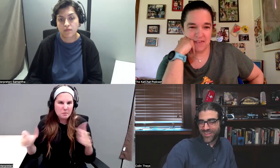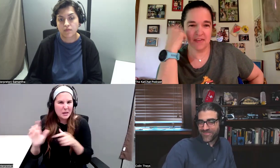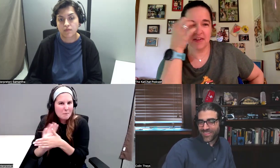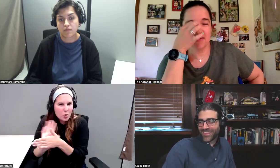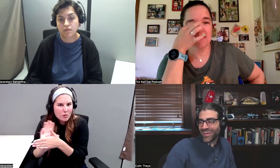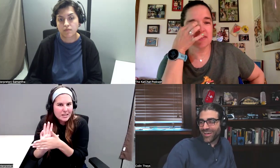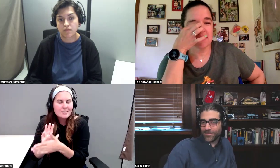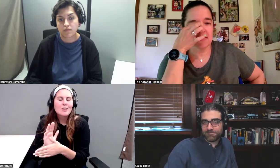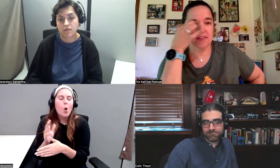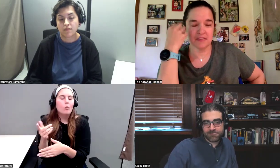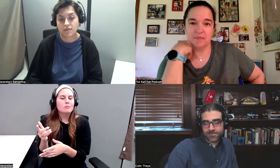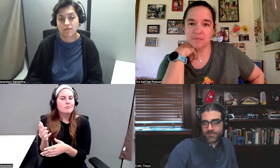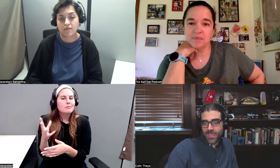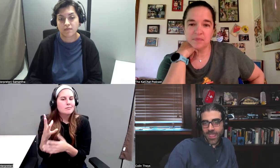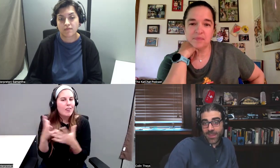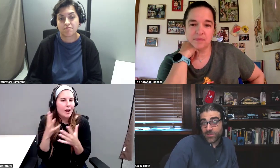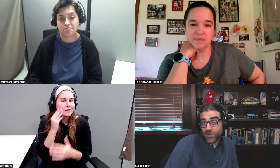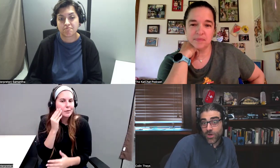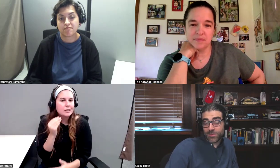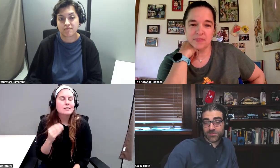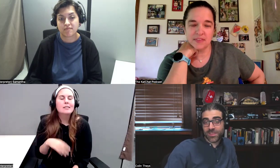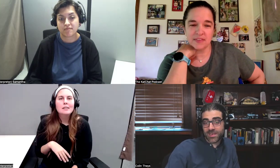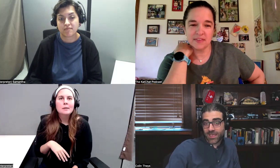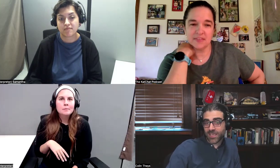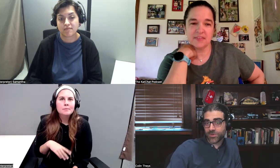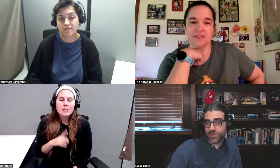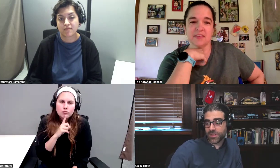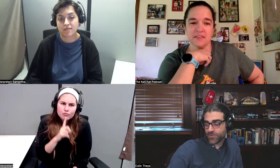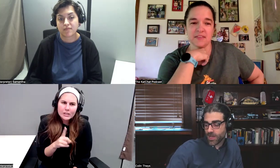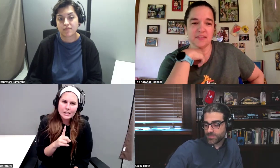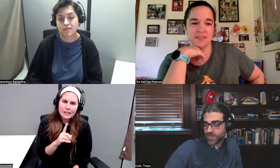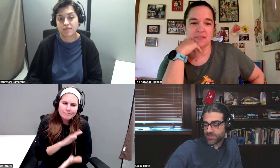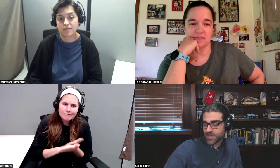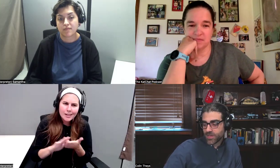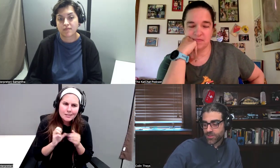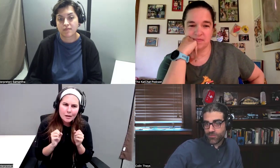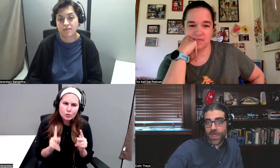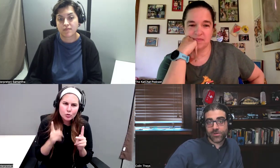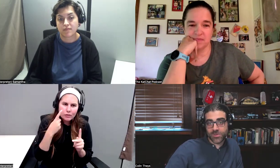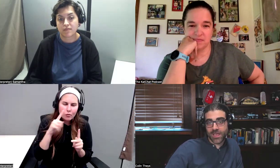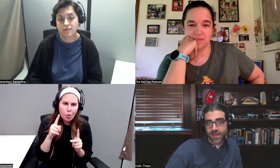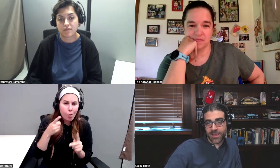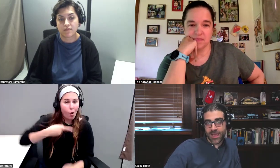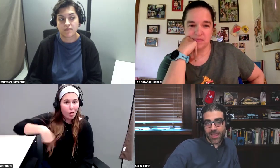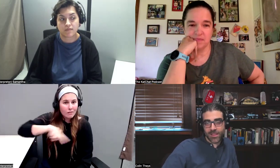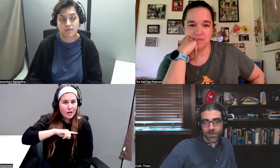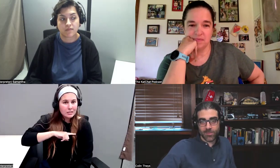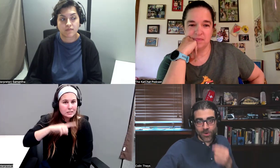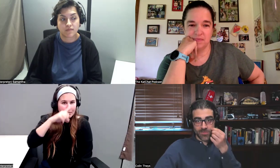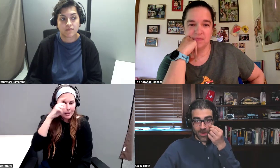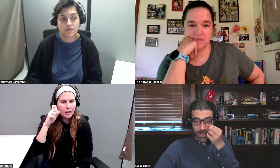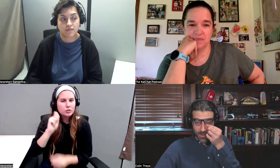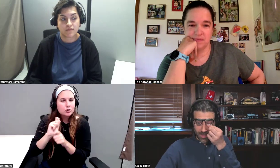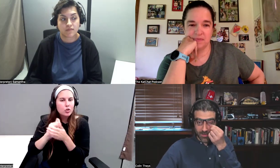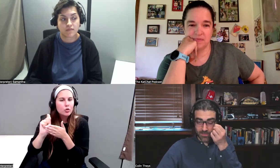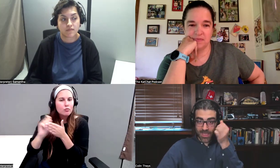Peru. um, and it was a really nice opportunity for us because the writer Juliana and I like are